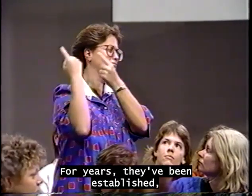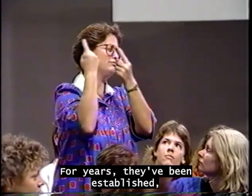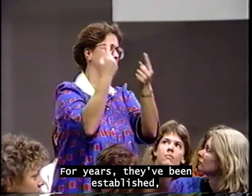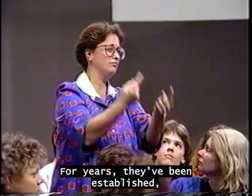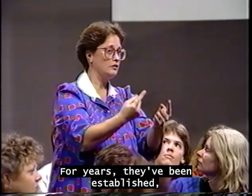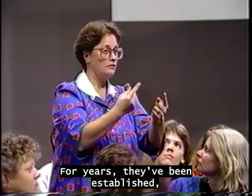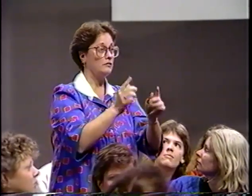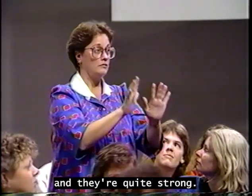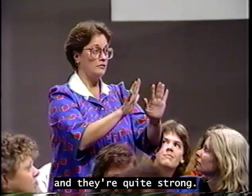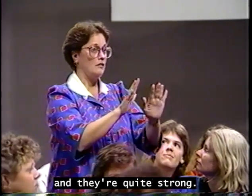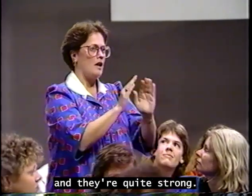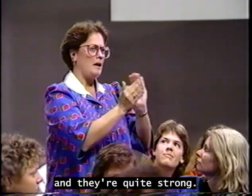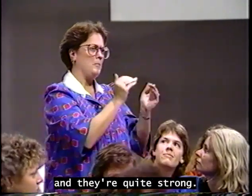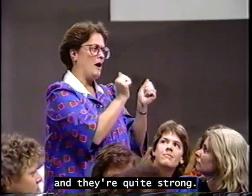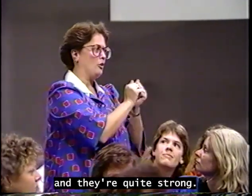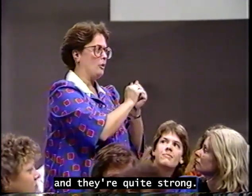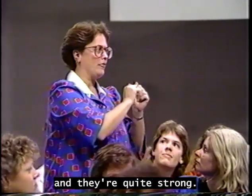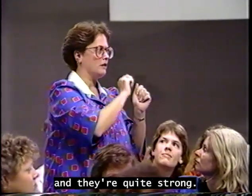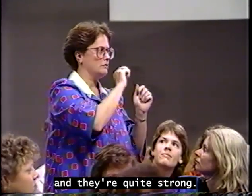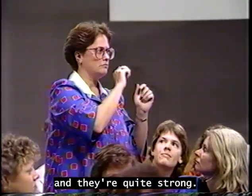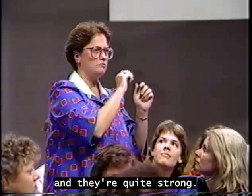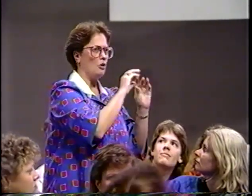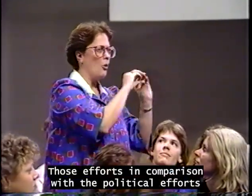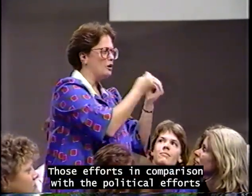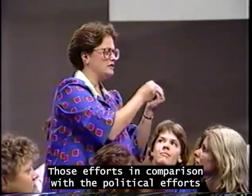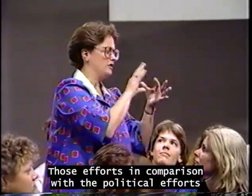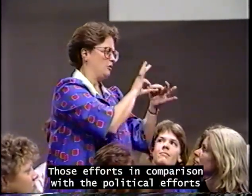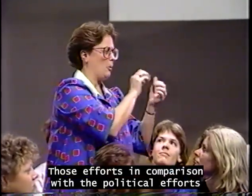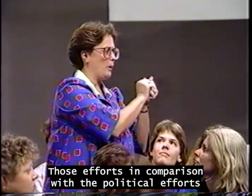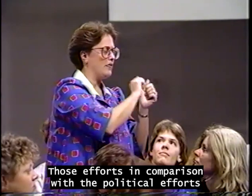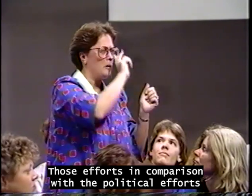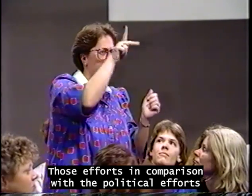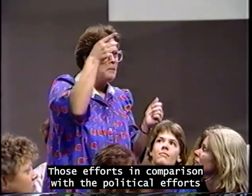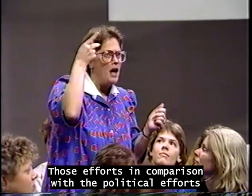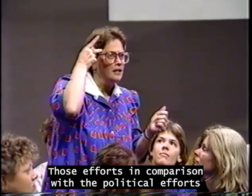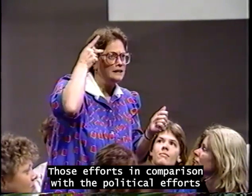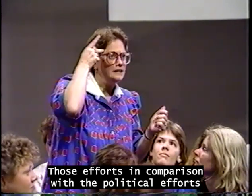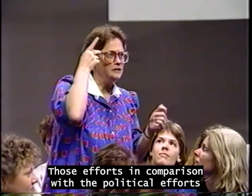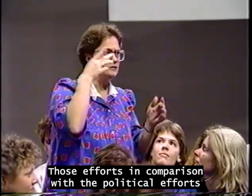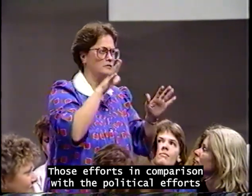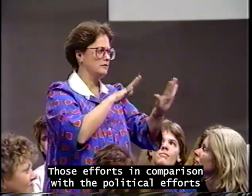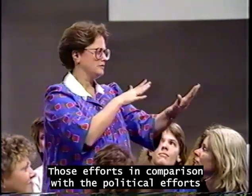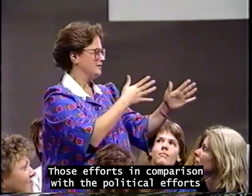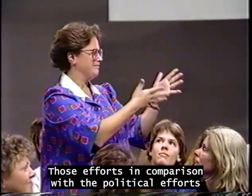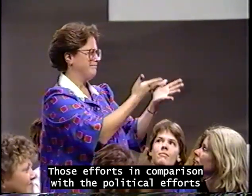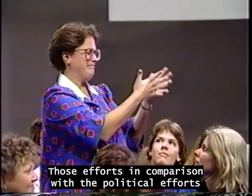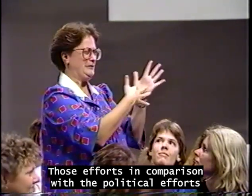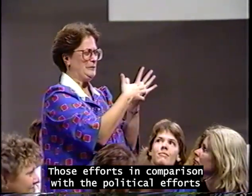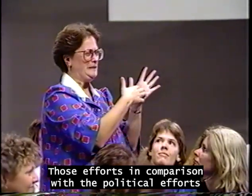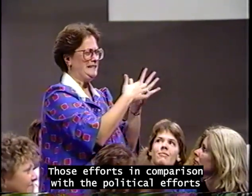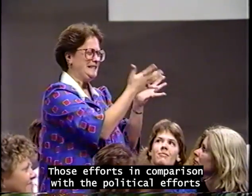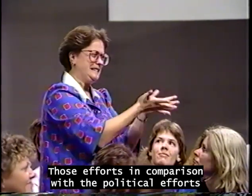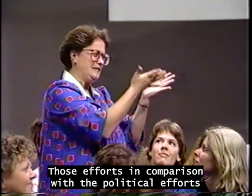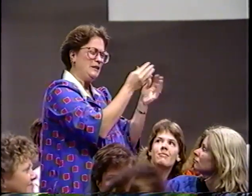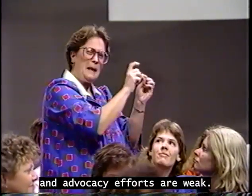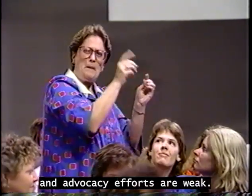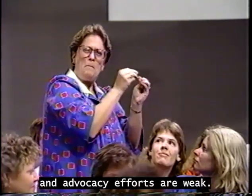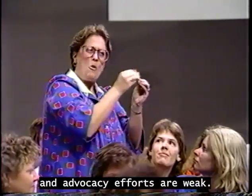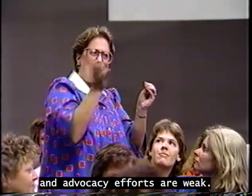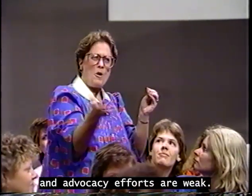they've been established and are quite strong. Those efforts, in comparison with the political efforts and